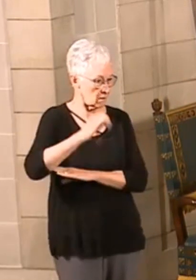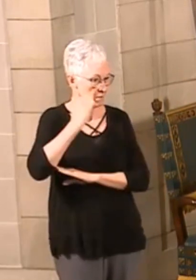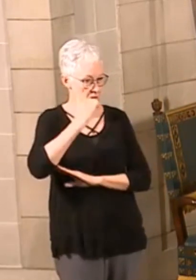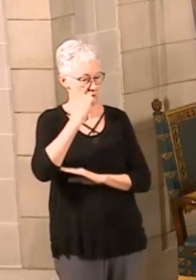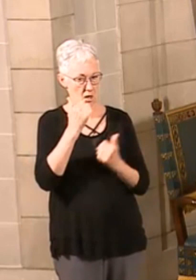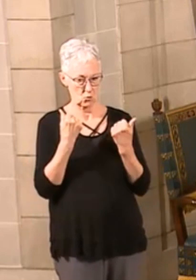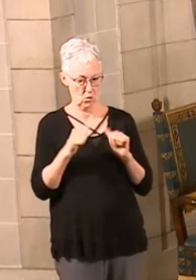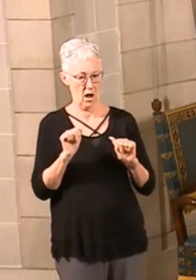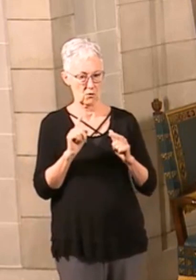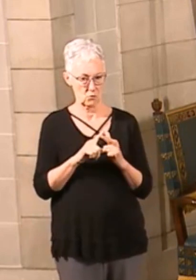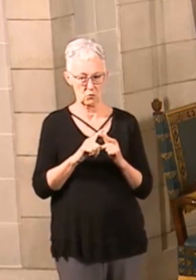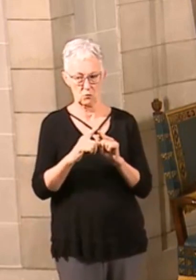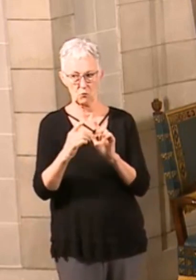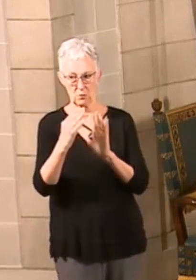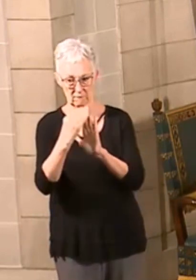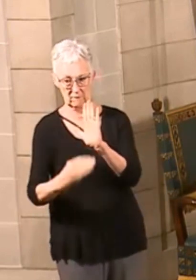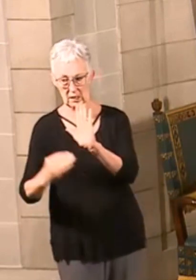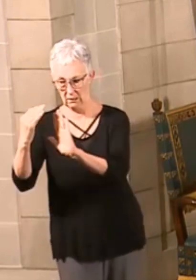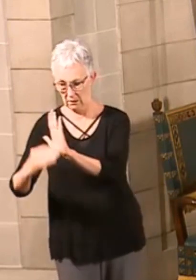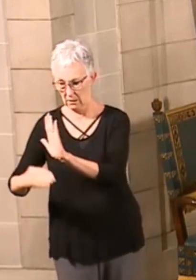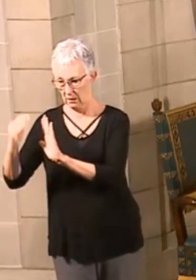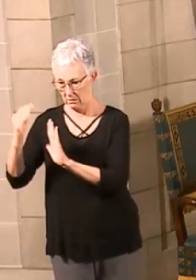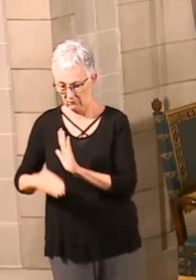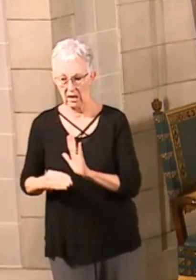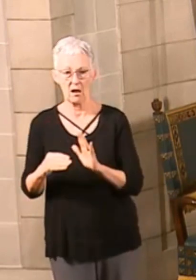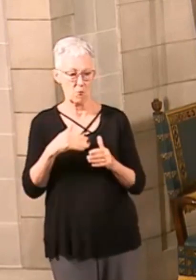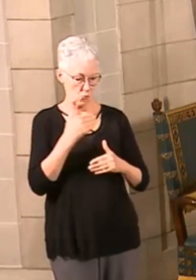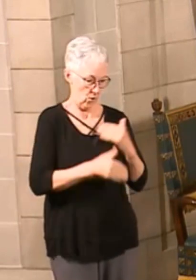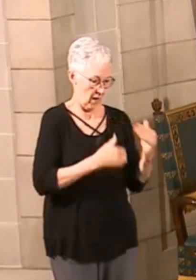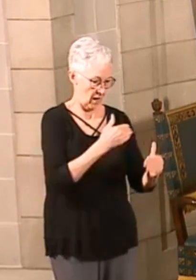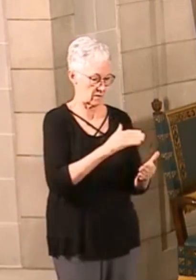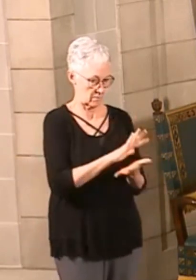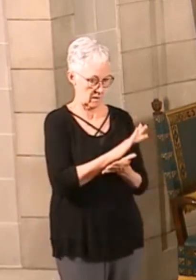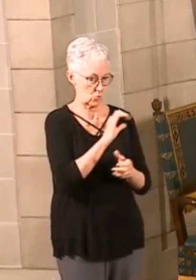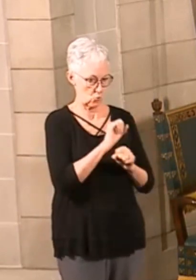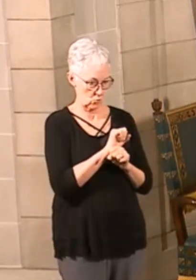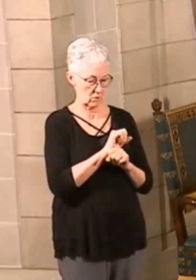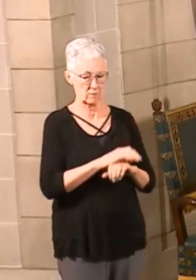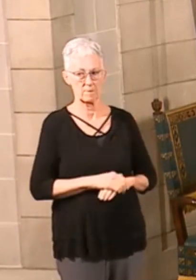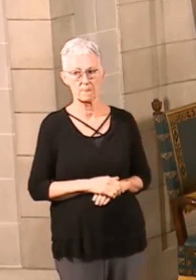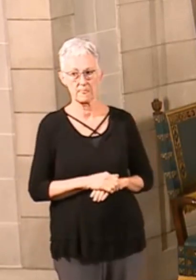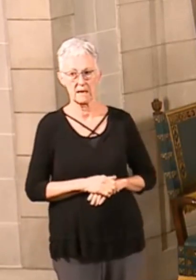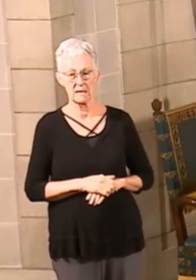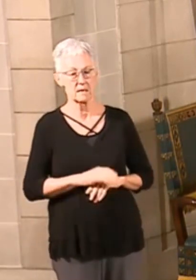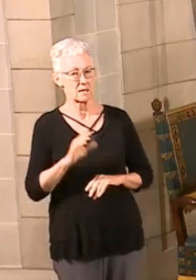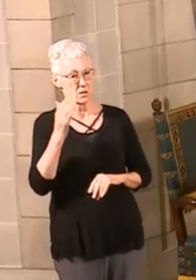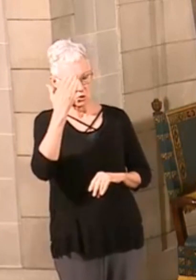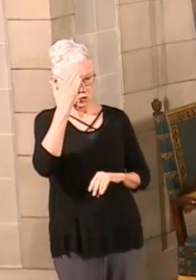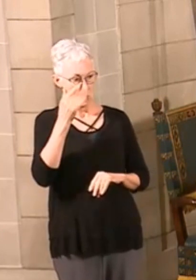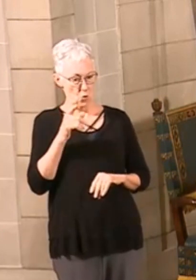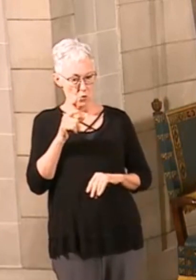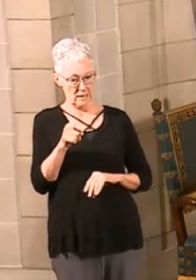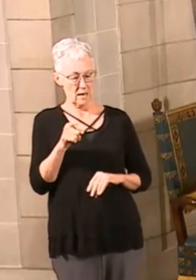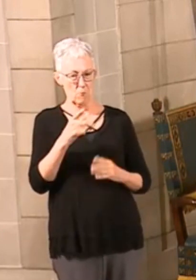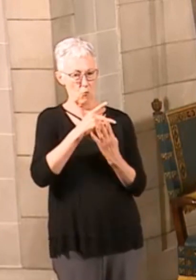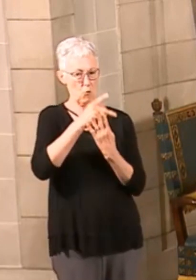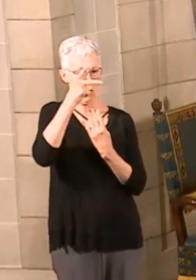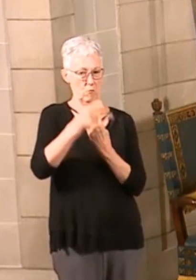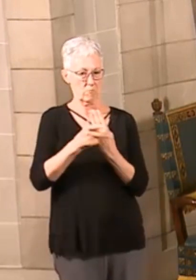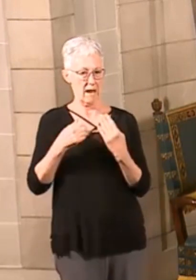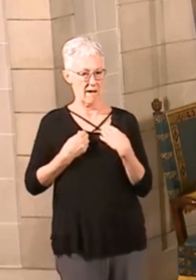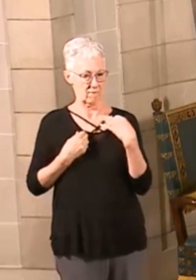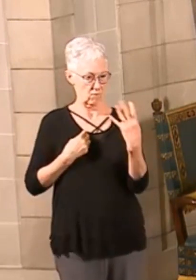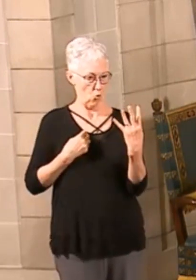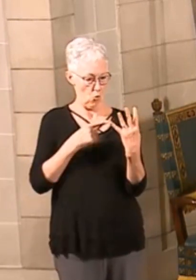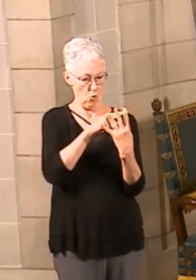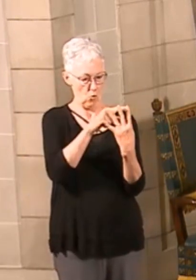peer banks is the Paycheck Protection Program kind of has 4 quarters to it. The first quarter, get the